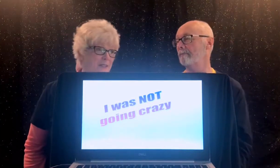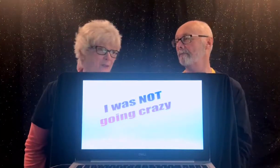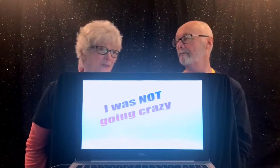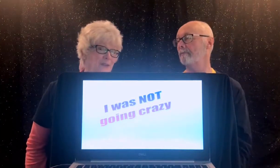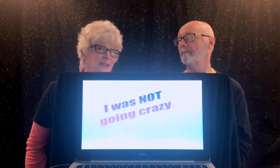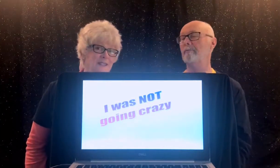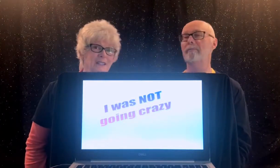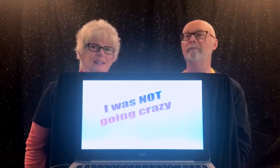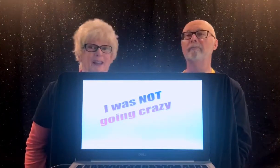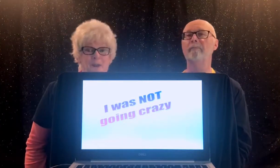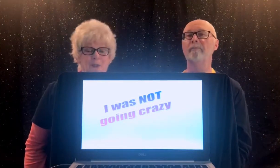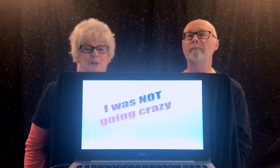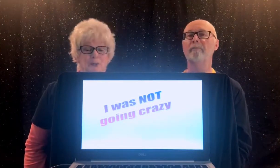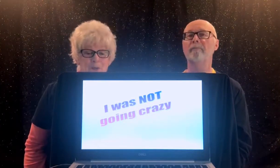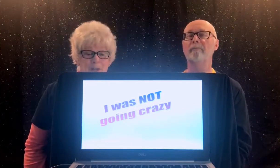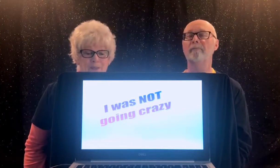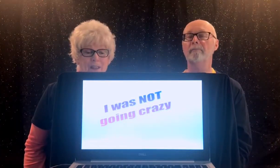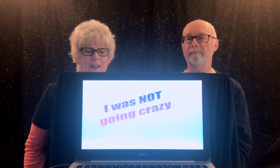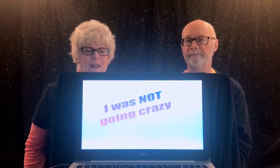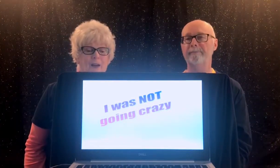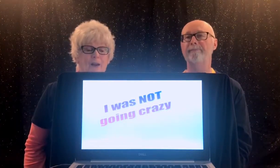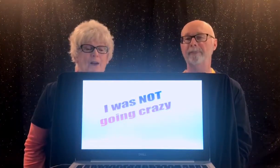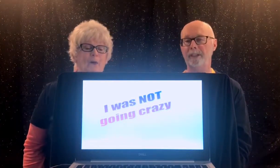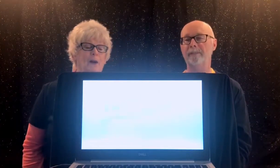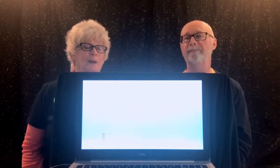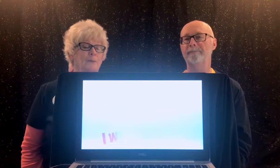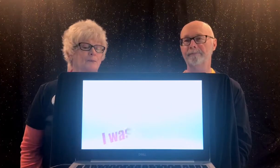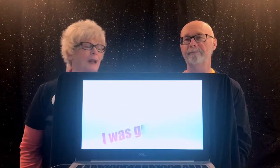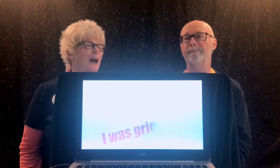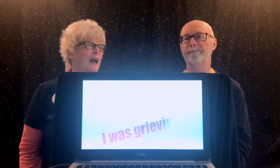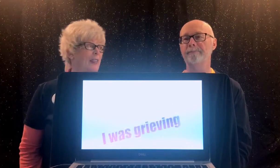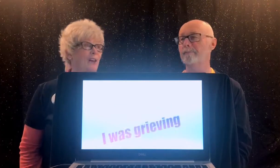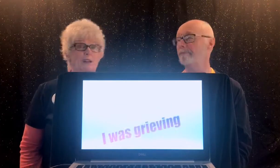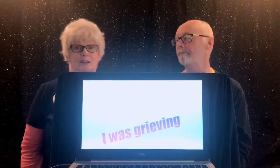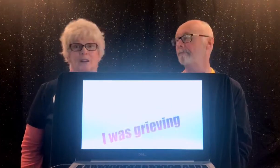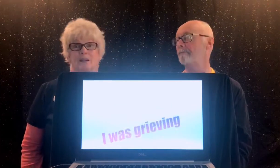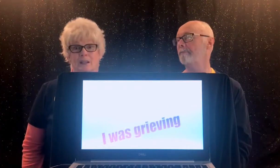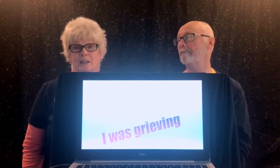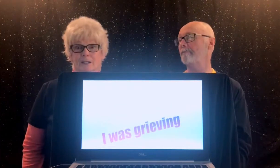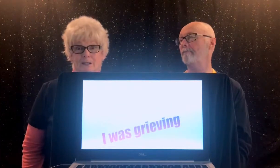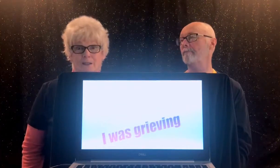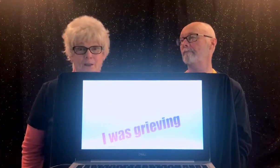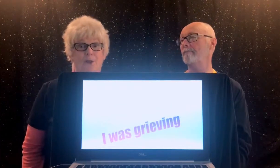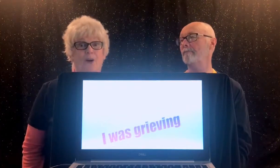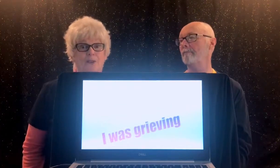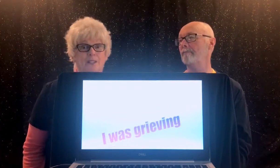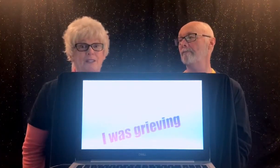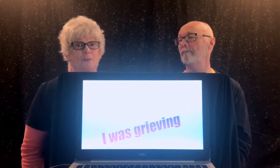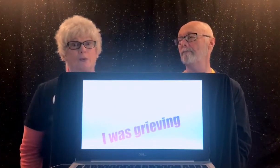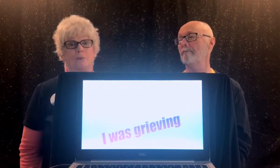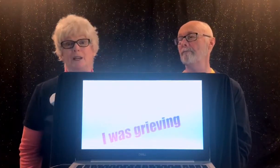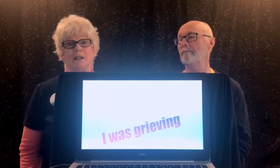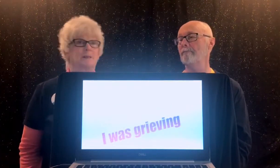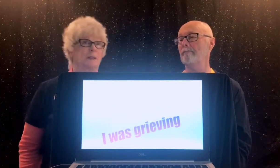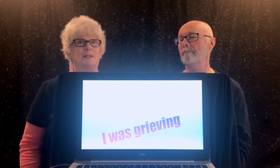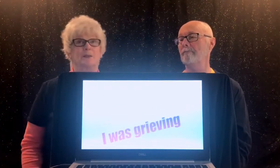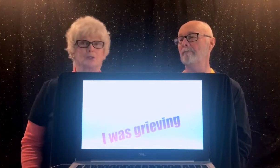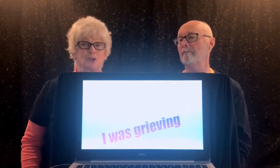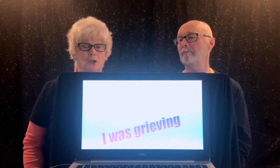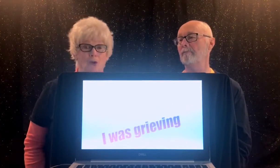going crazy. I was grieving. Well, I thought Doug needed to go to all these support meetings because they were